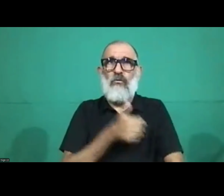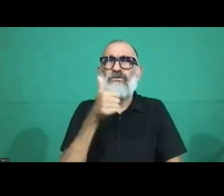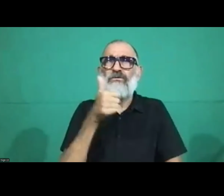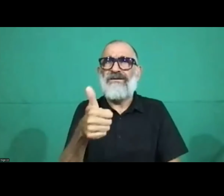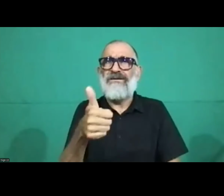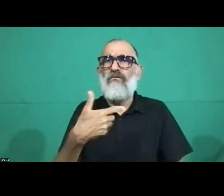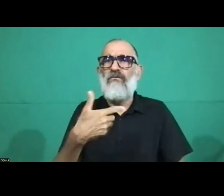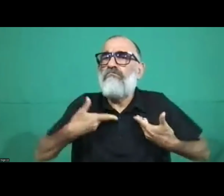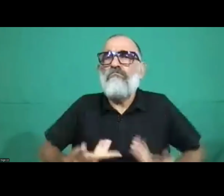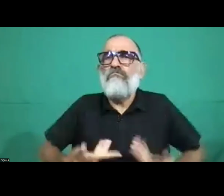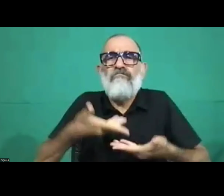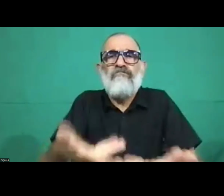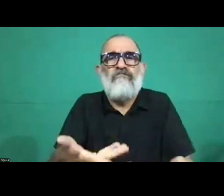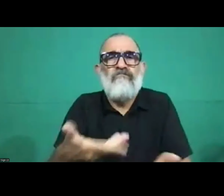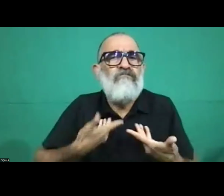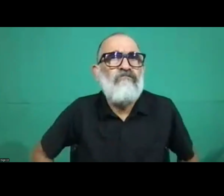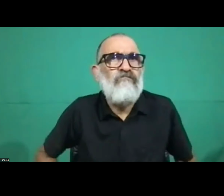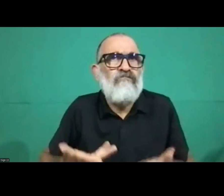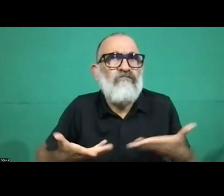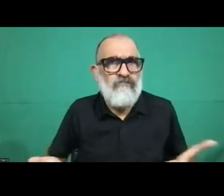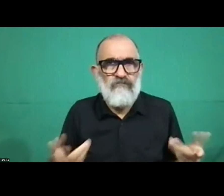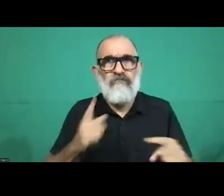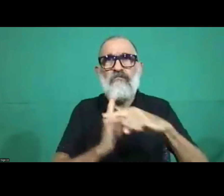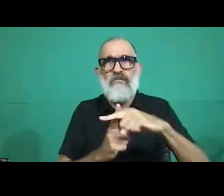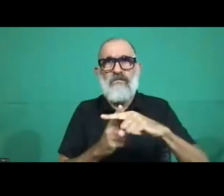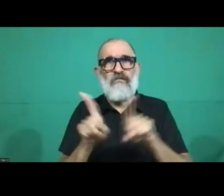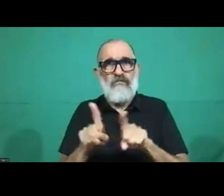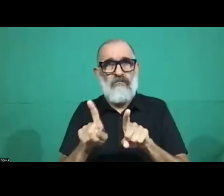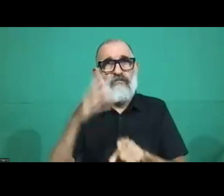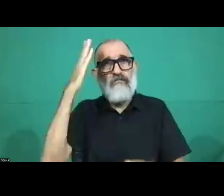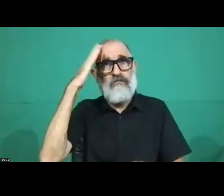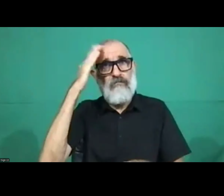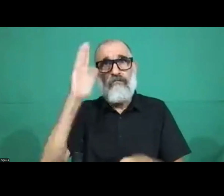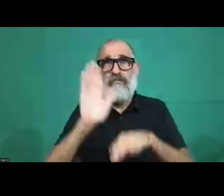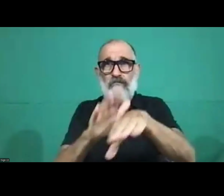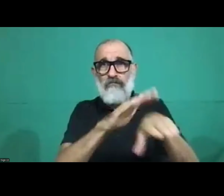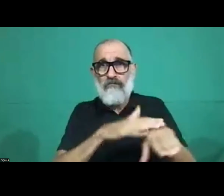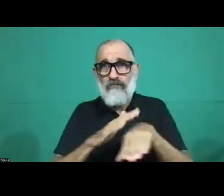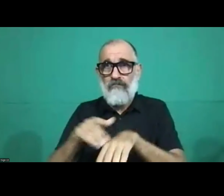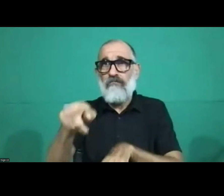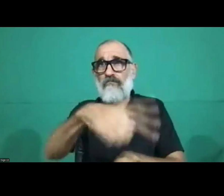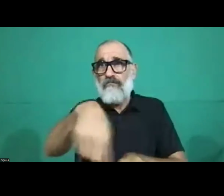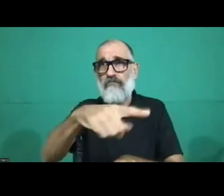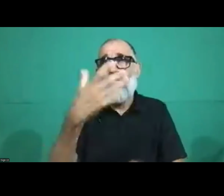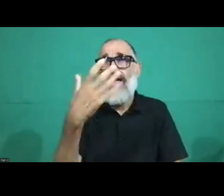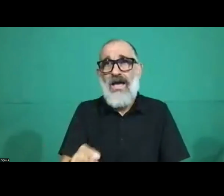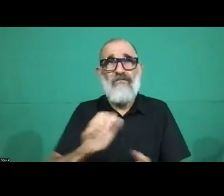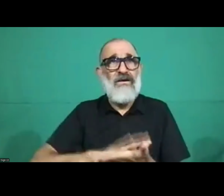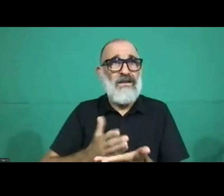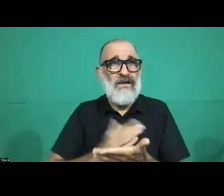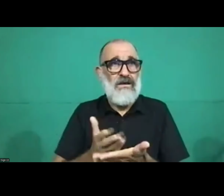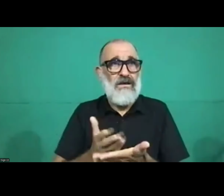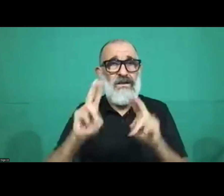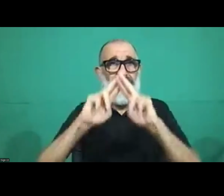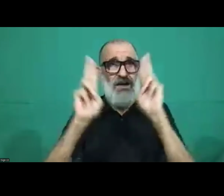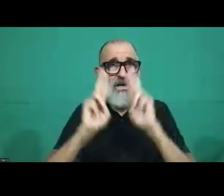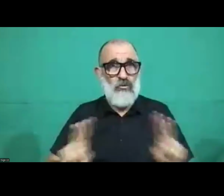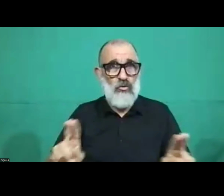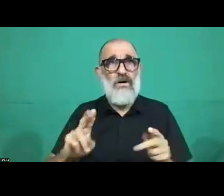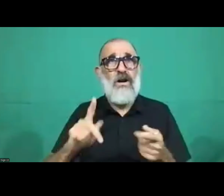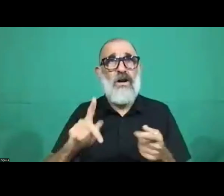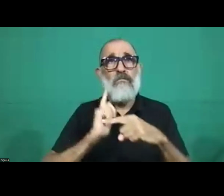Language. When we move to the breakout sessions, signers that will use International Sign